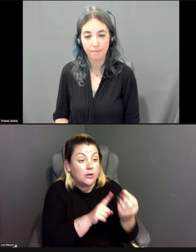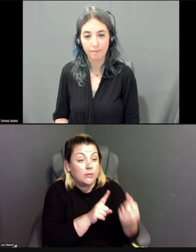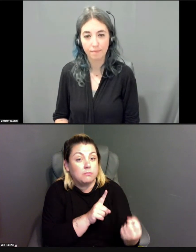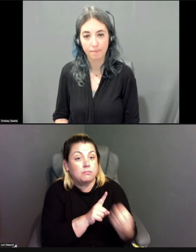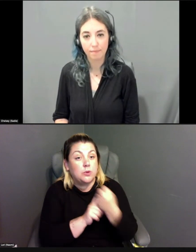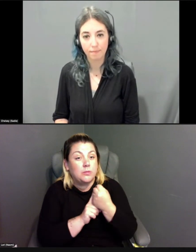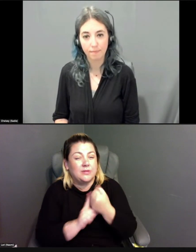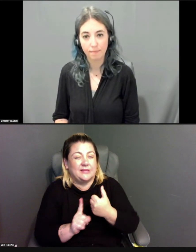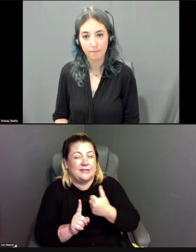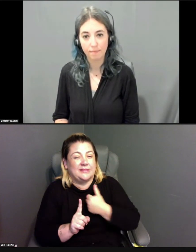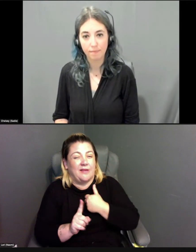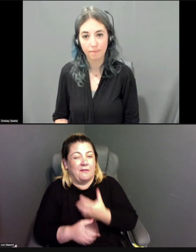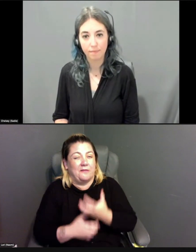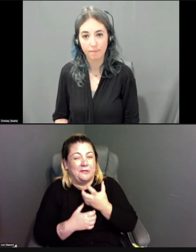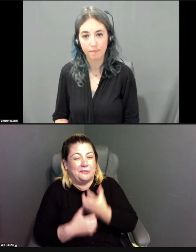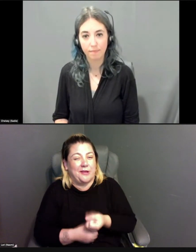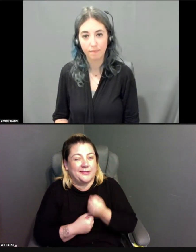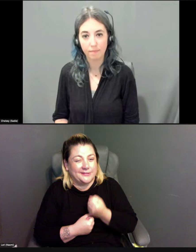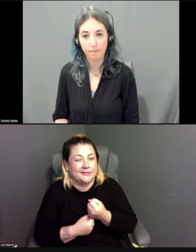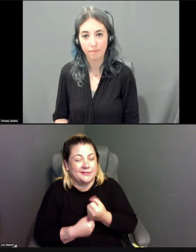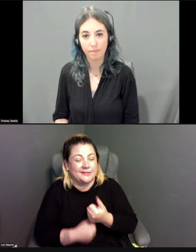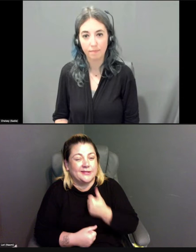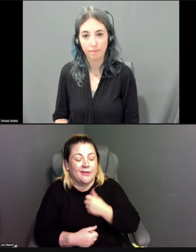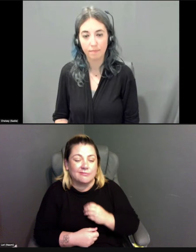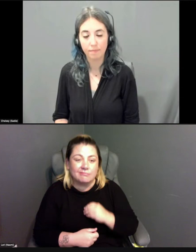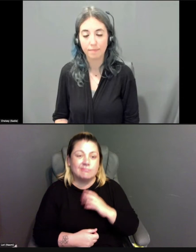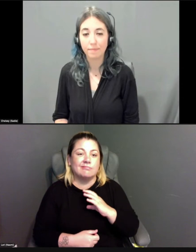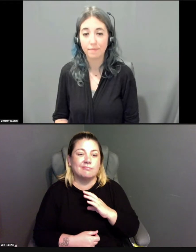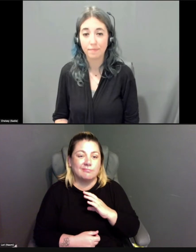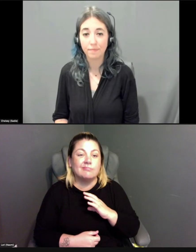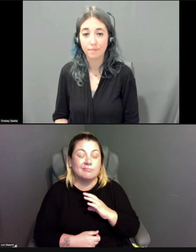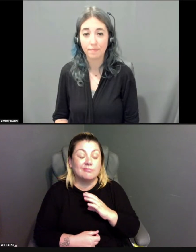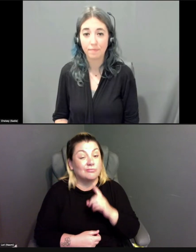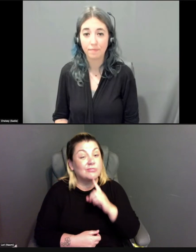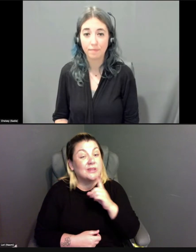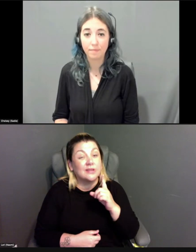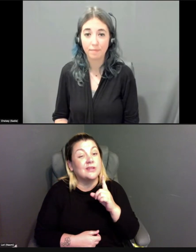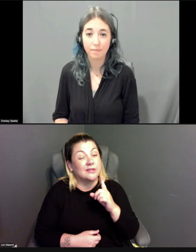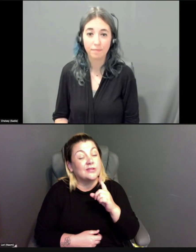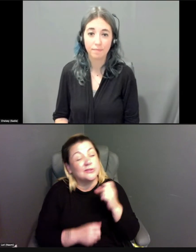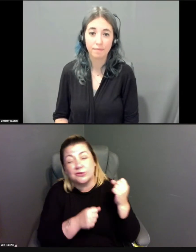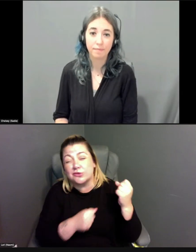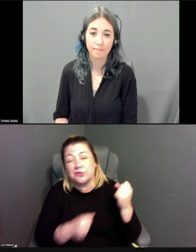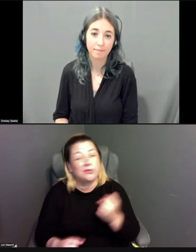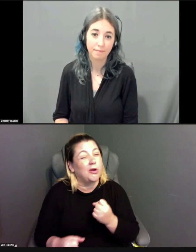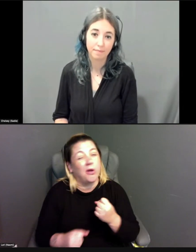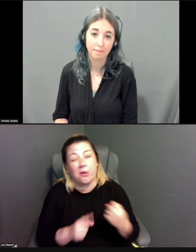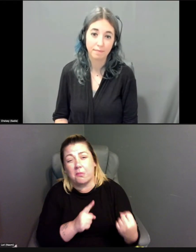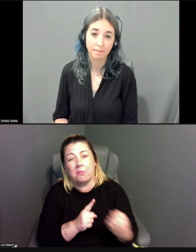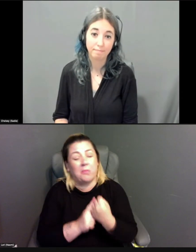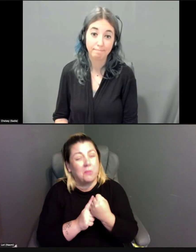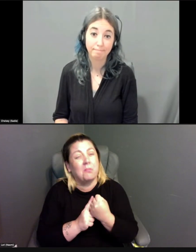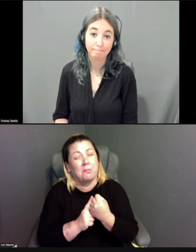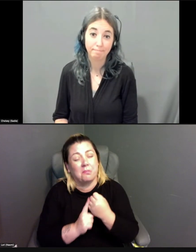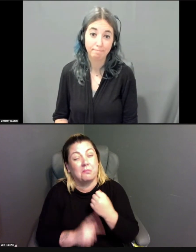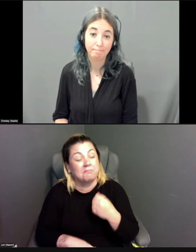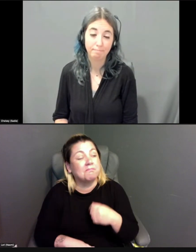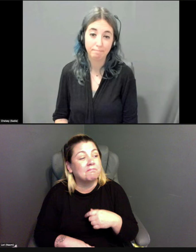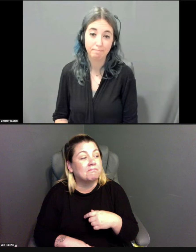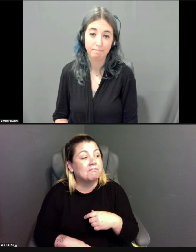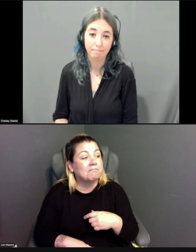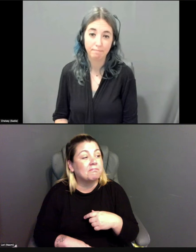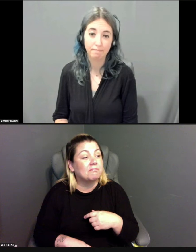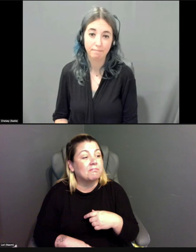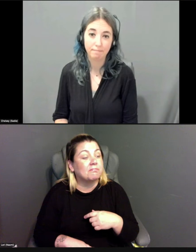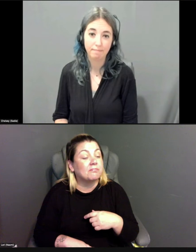Diet culture has a really significant impact on our self-trust. where it tells us